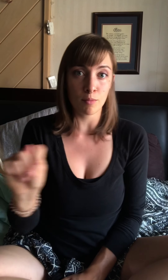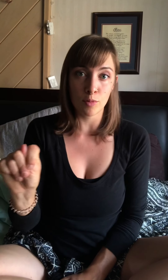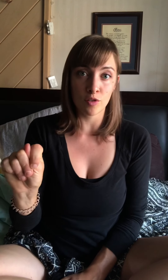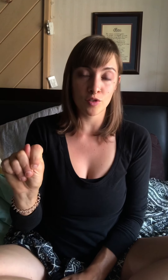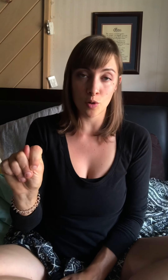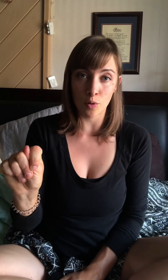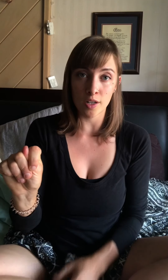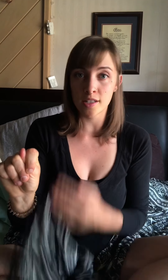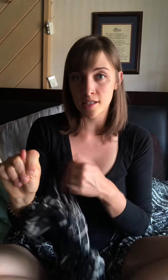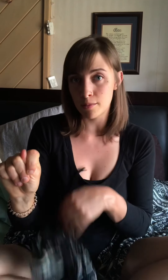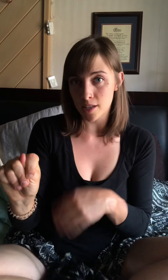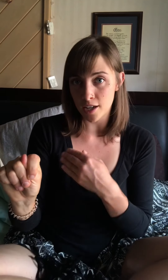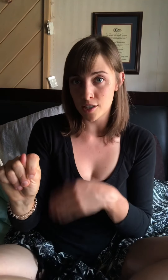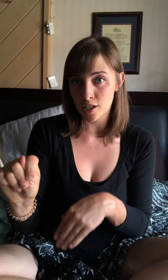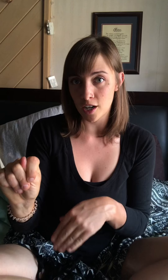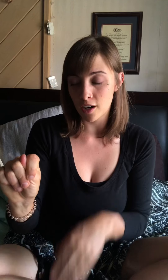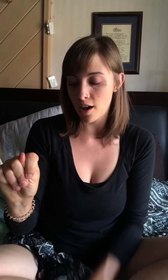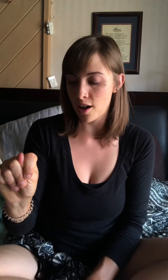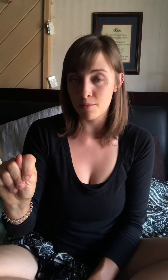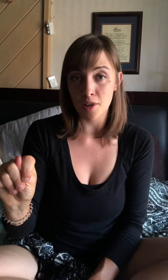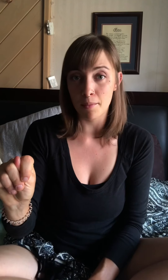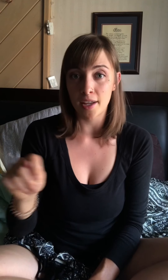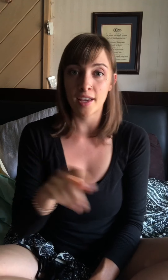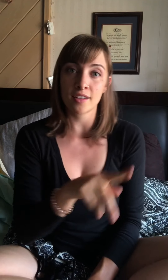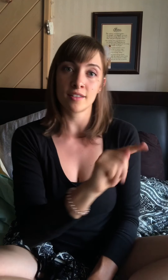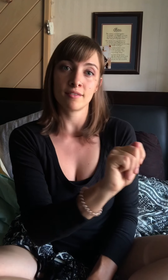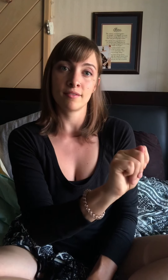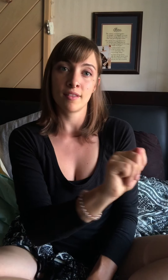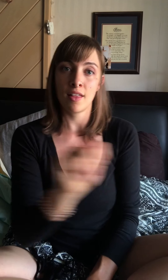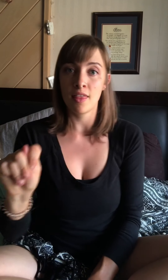move towards the same side as your dominant hand. The.